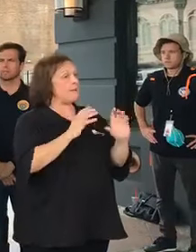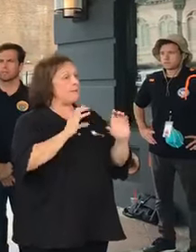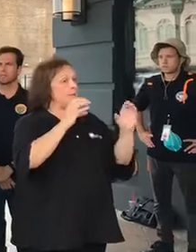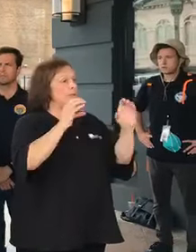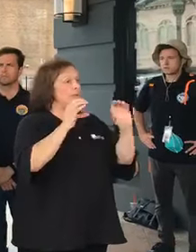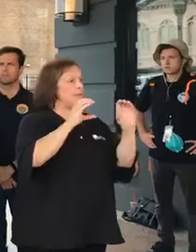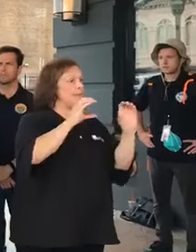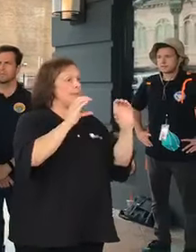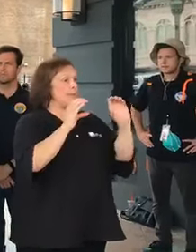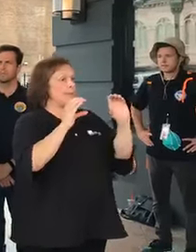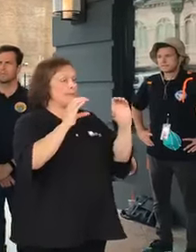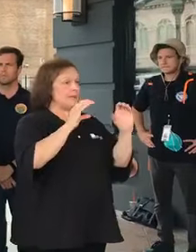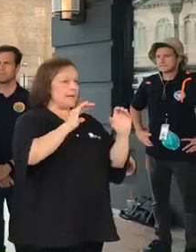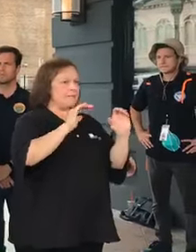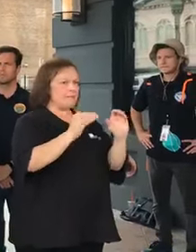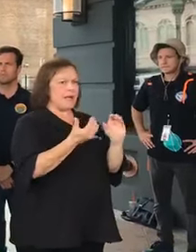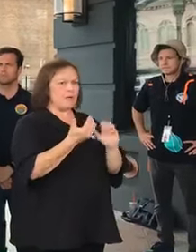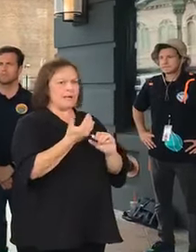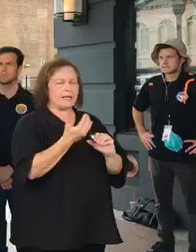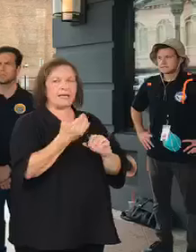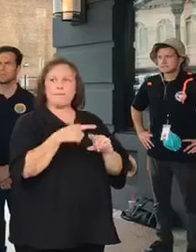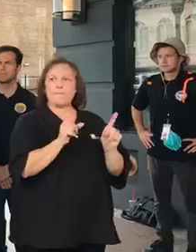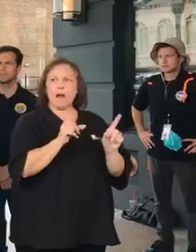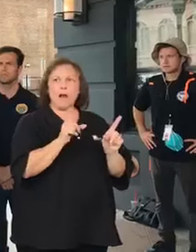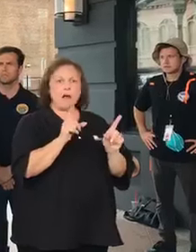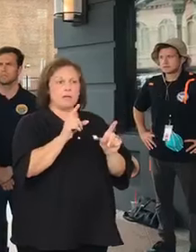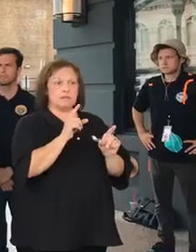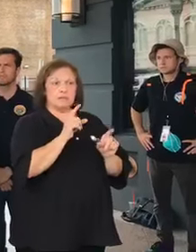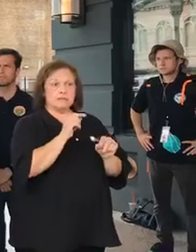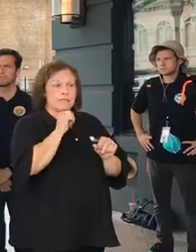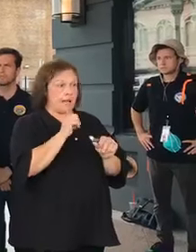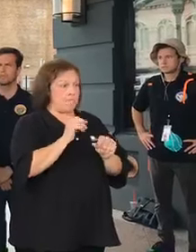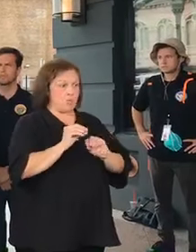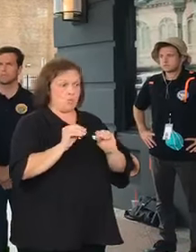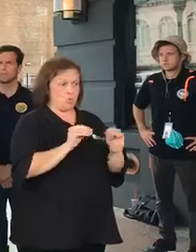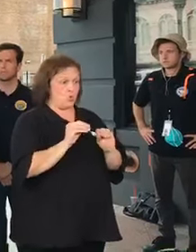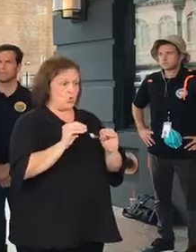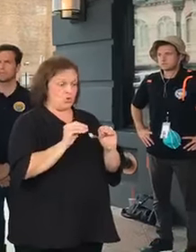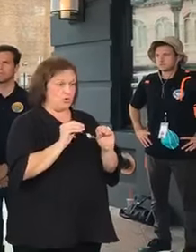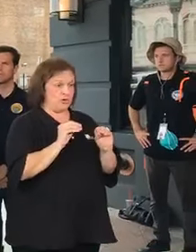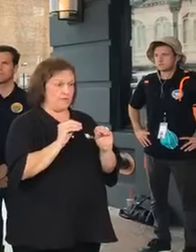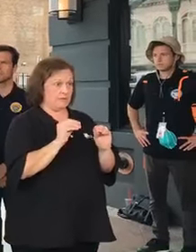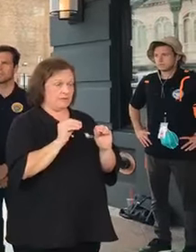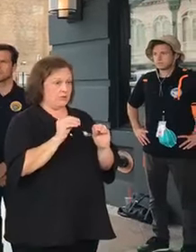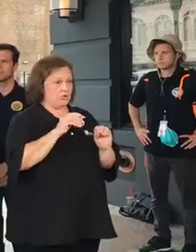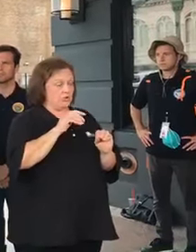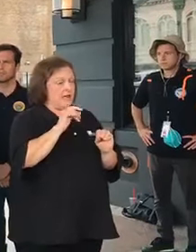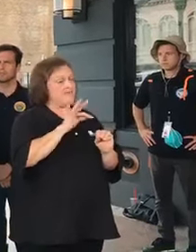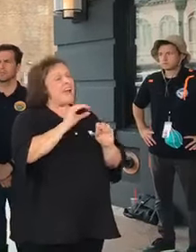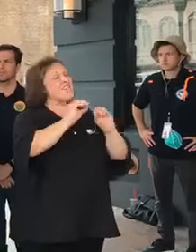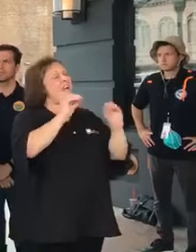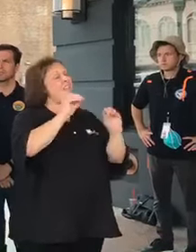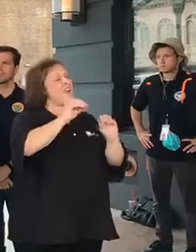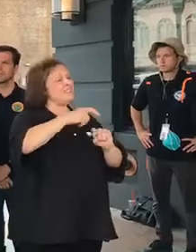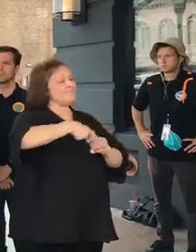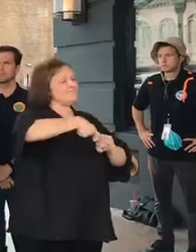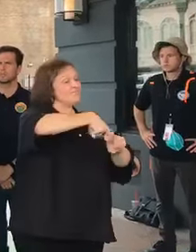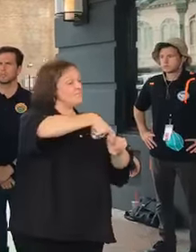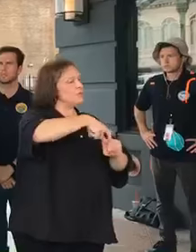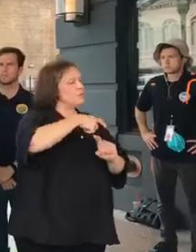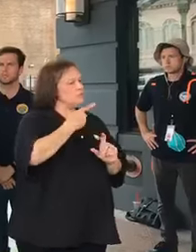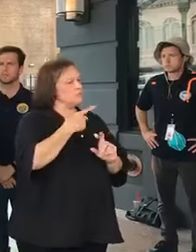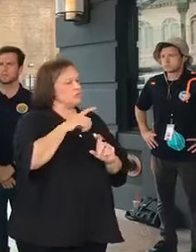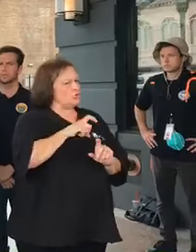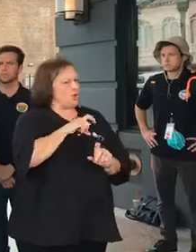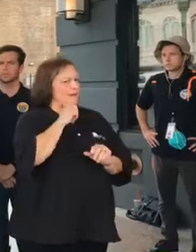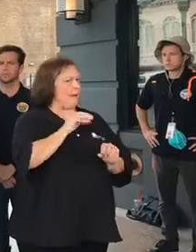obviously it's a crane, it's picking up loads and everything else, but it has not moved at all. It doesn't have any loads on it. It's not moving. What its normal